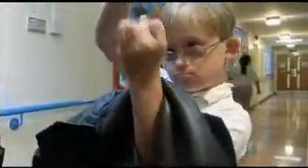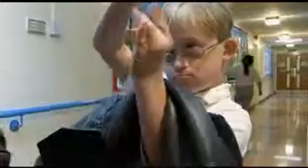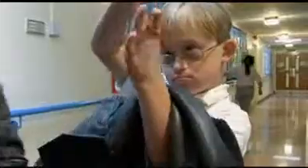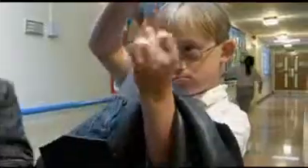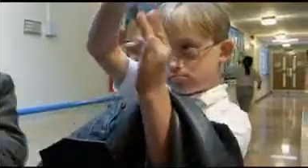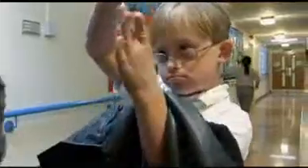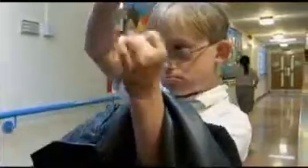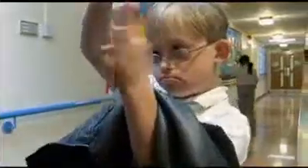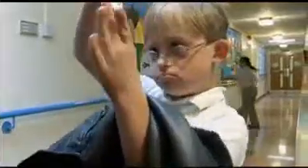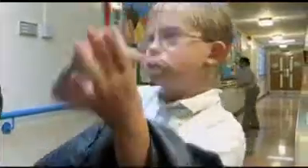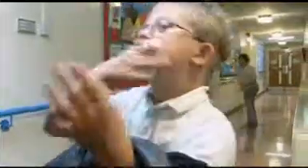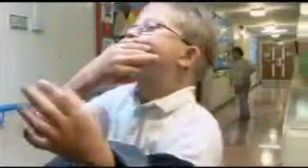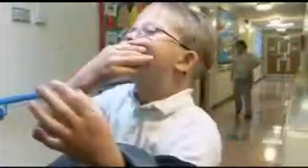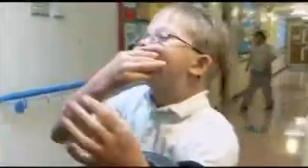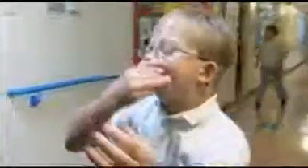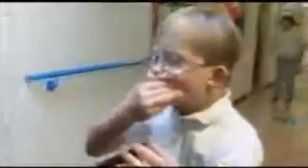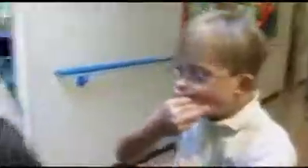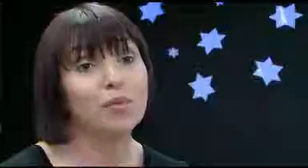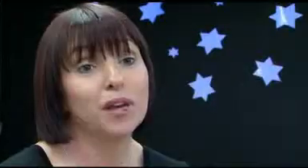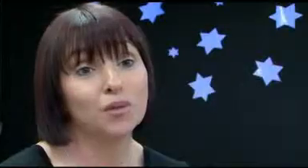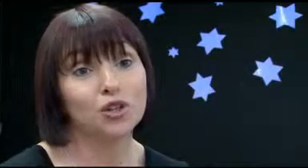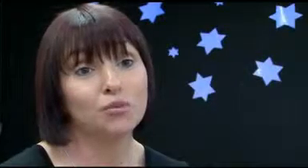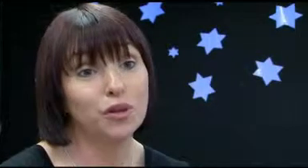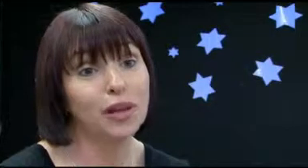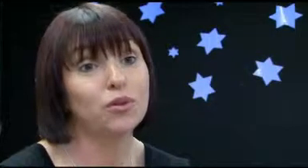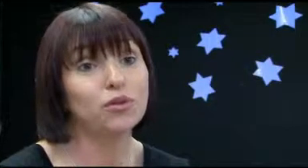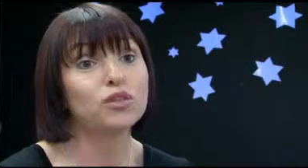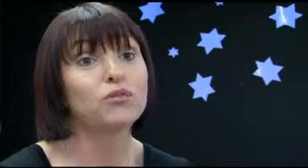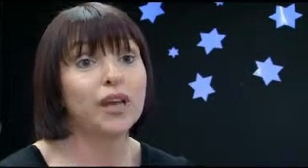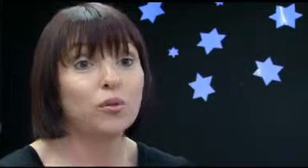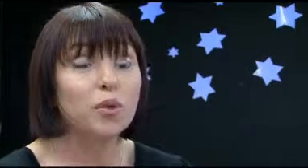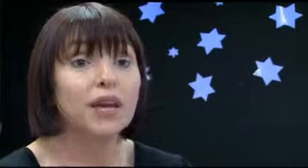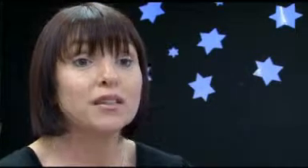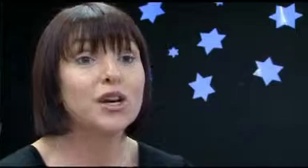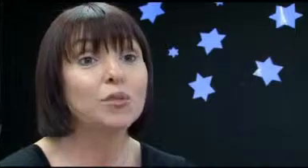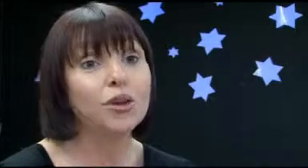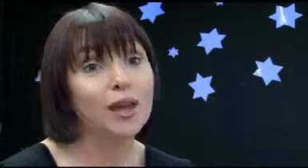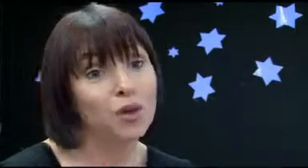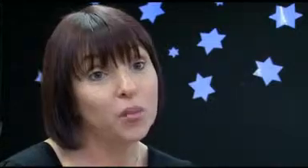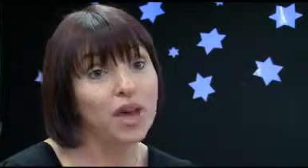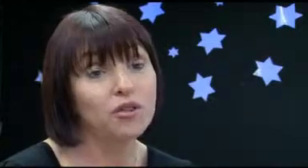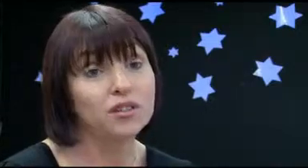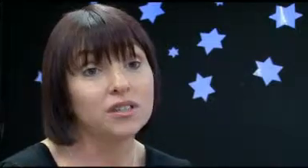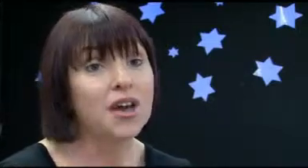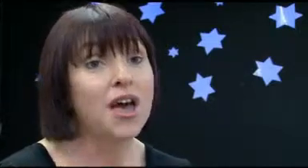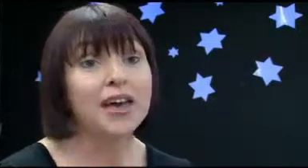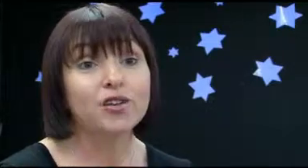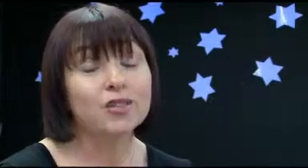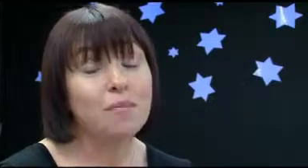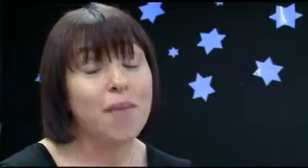To see the When I see the children using a sign for the first time, being able to communicate with us, communicate with peers, communicate with their parents, it's just the